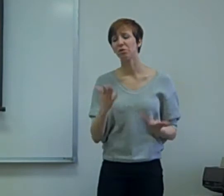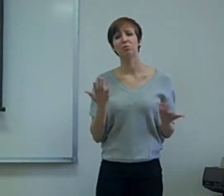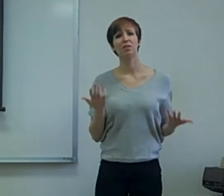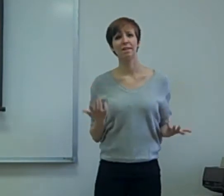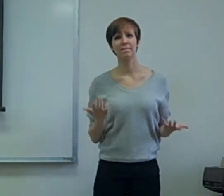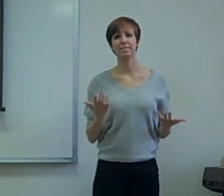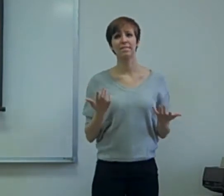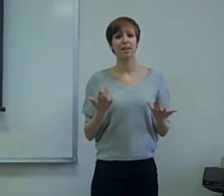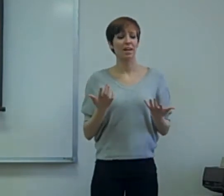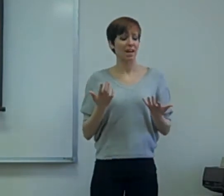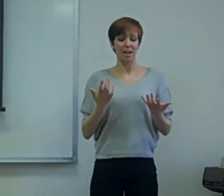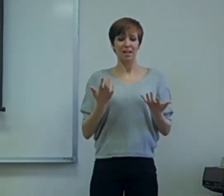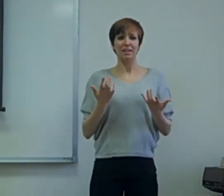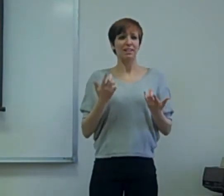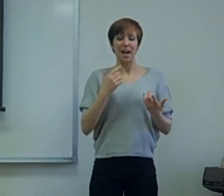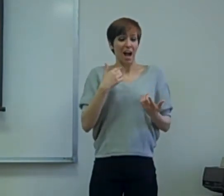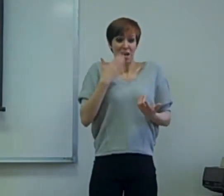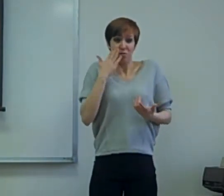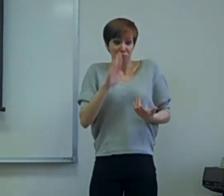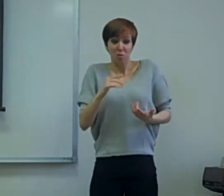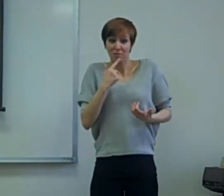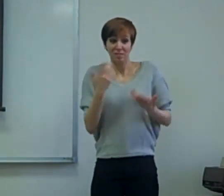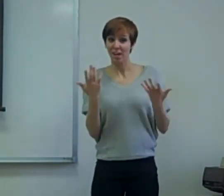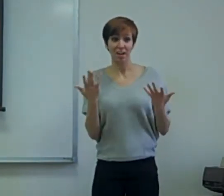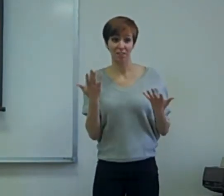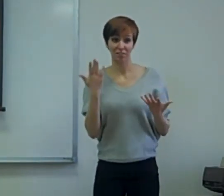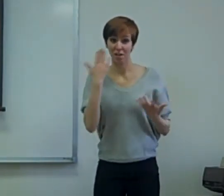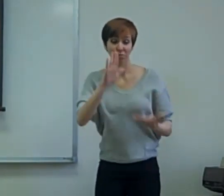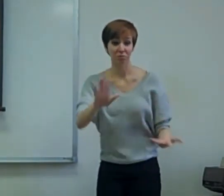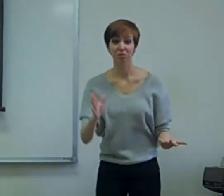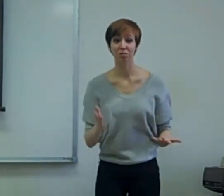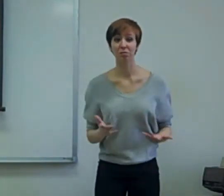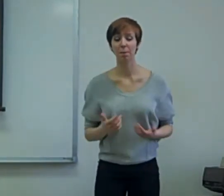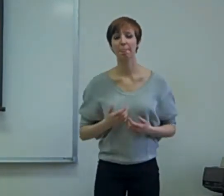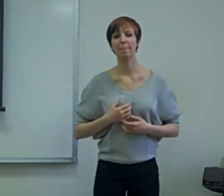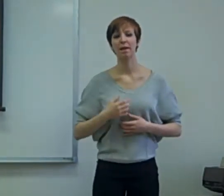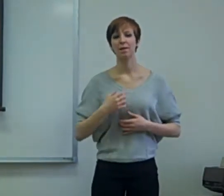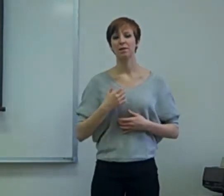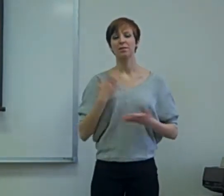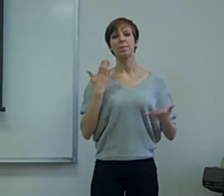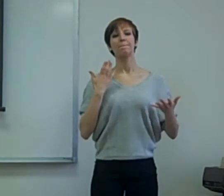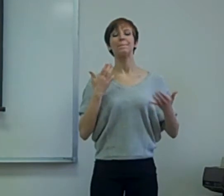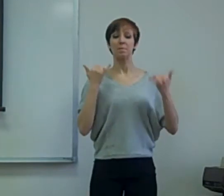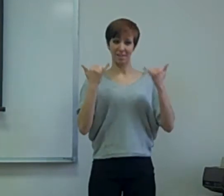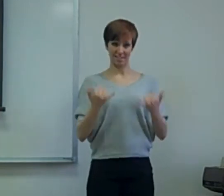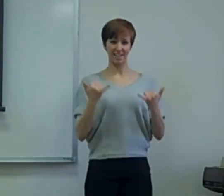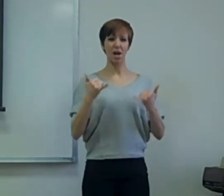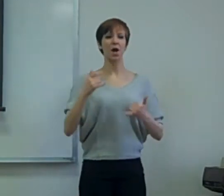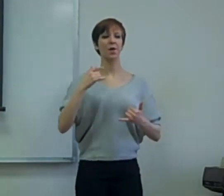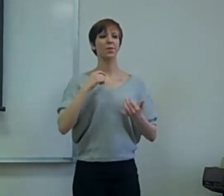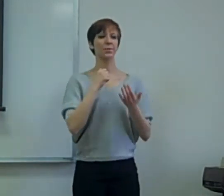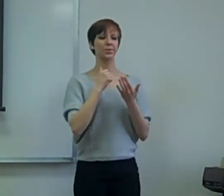know what else to say. And so I'm hoping that maybe I can give you some ideas on some things that you could say or